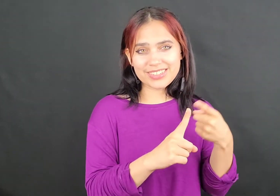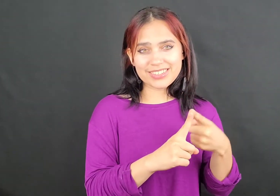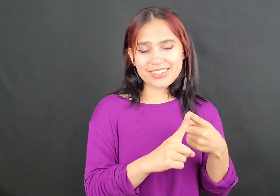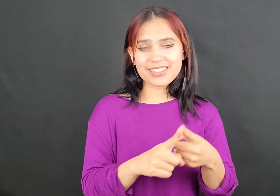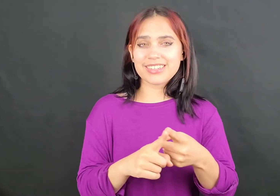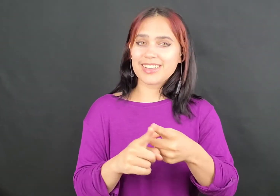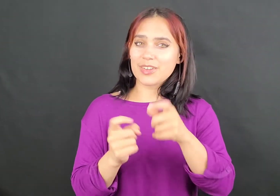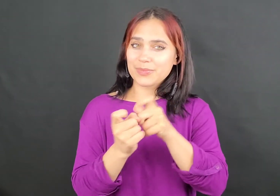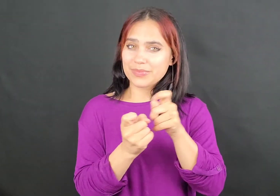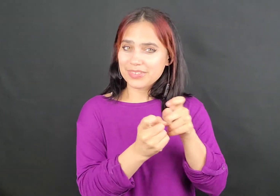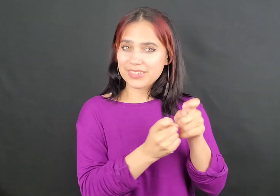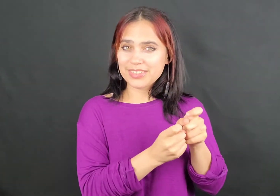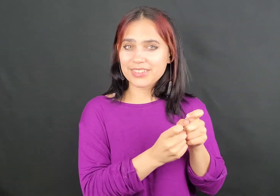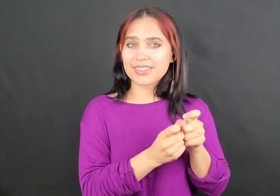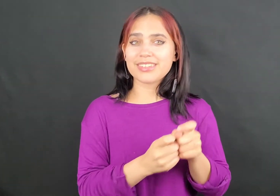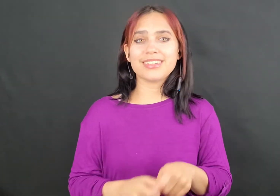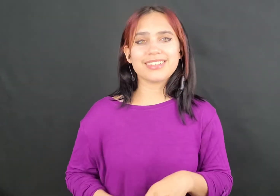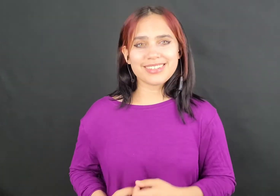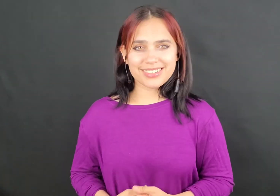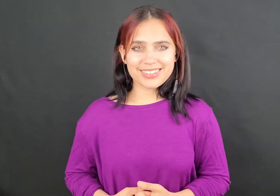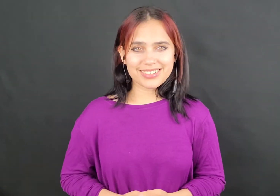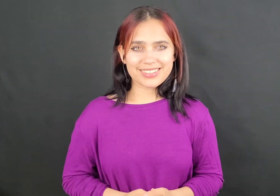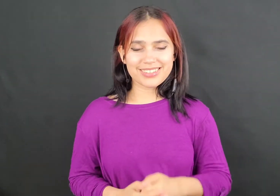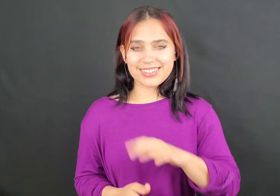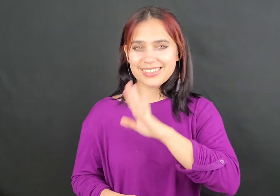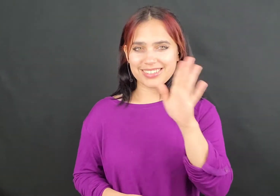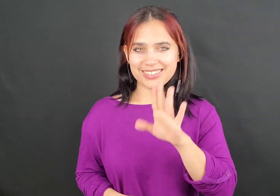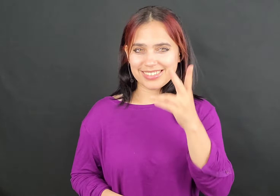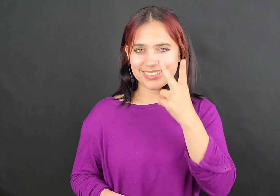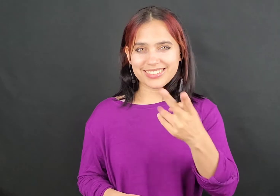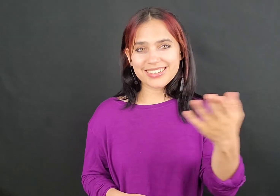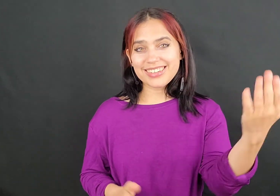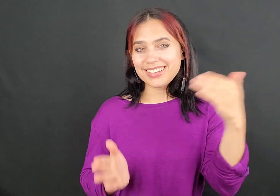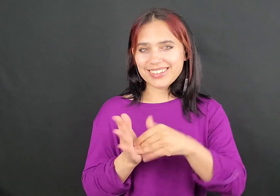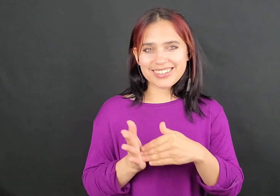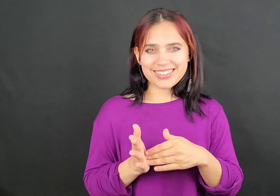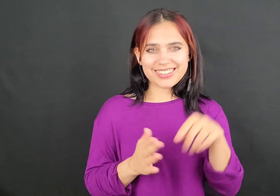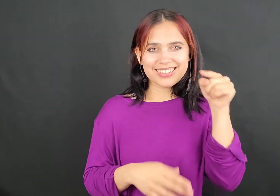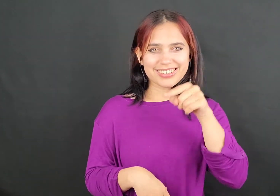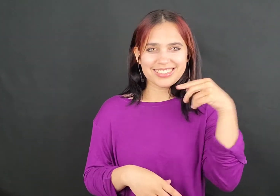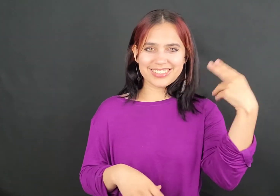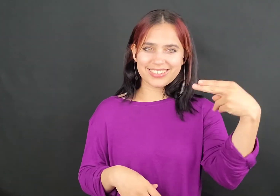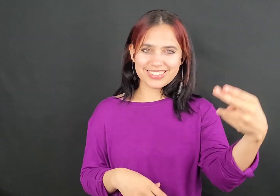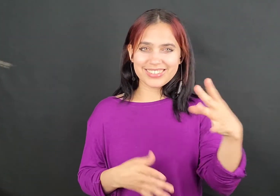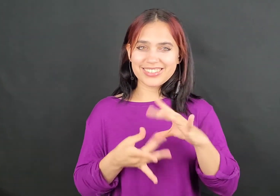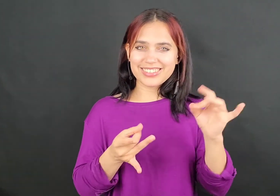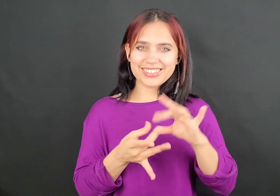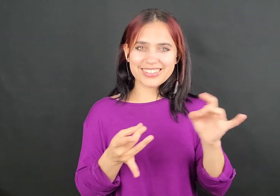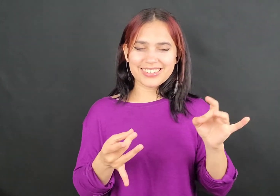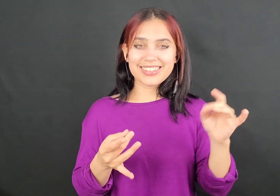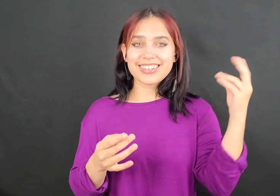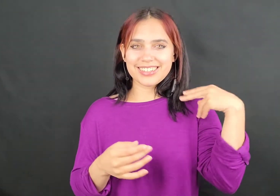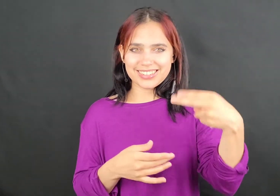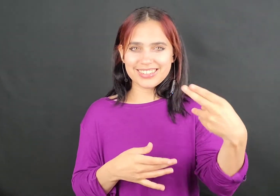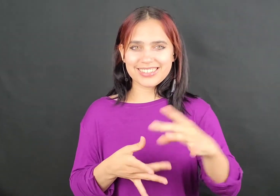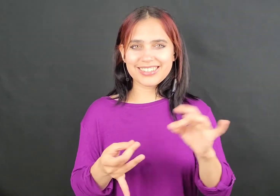seen again. This story led to extensive exploration of the cave in 1840, 1857,